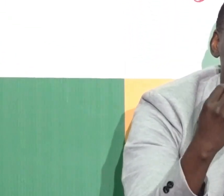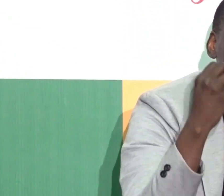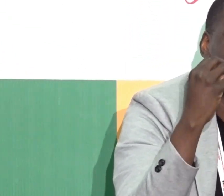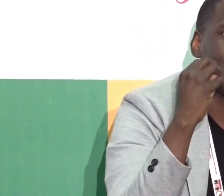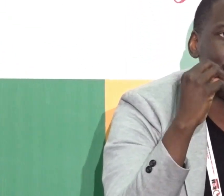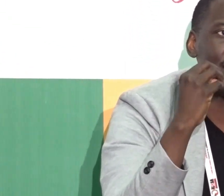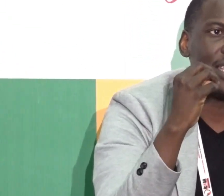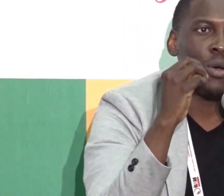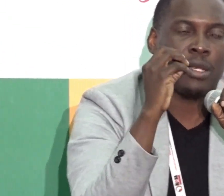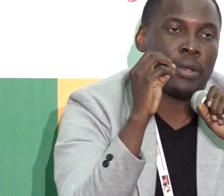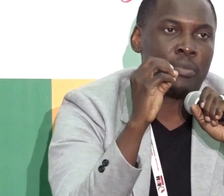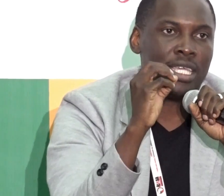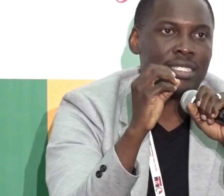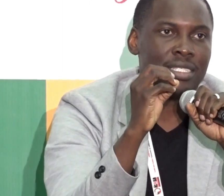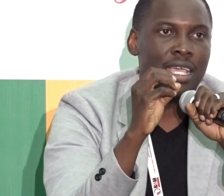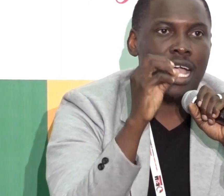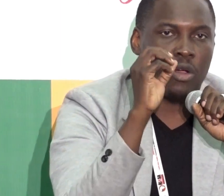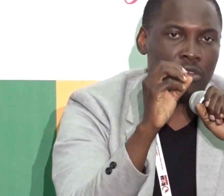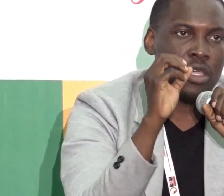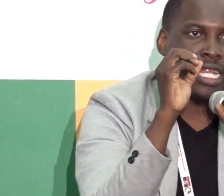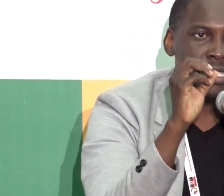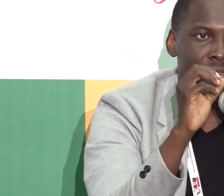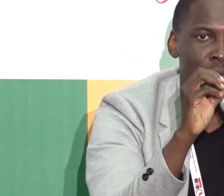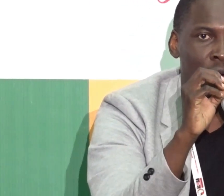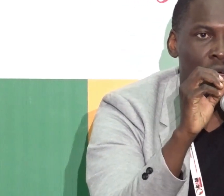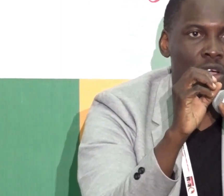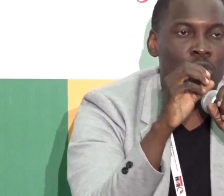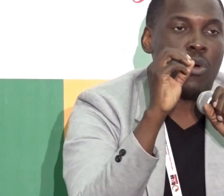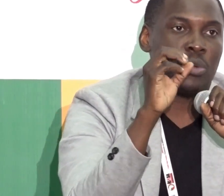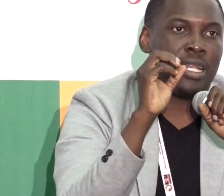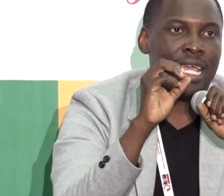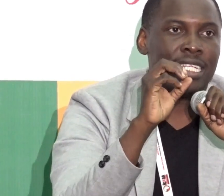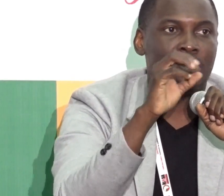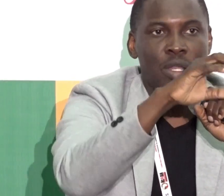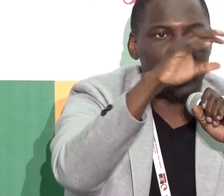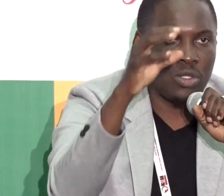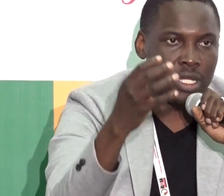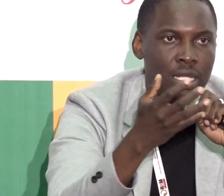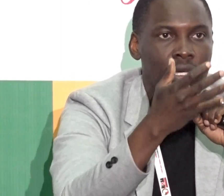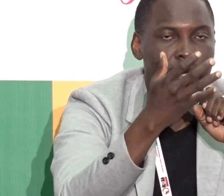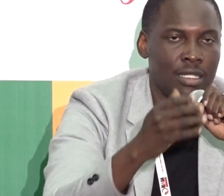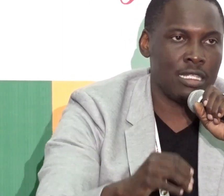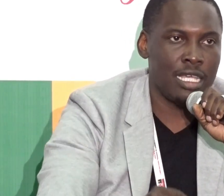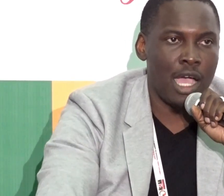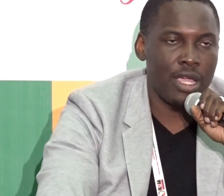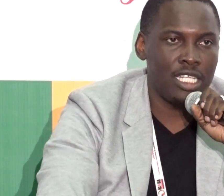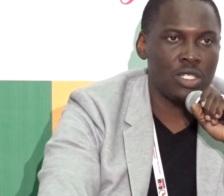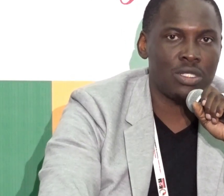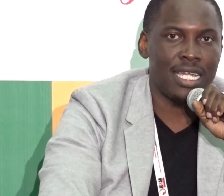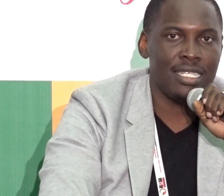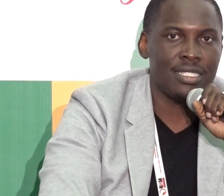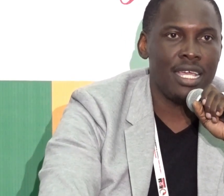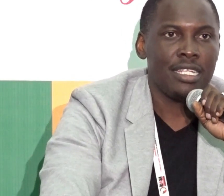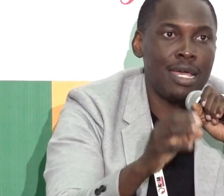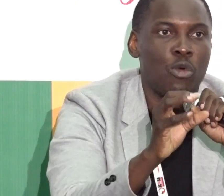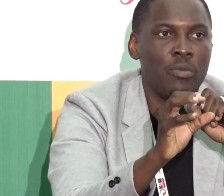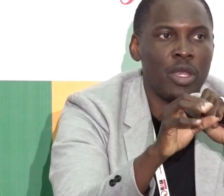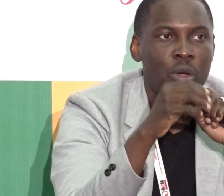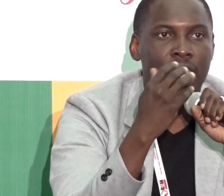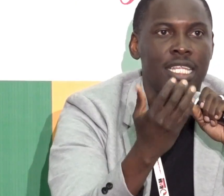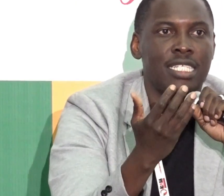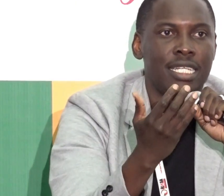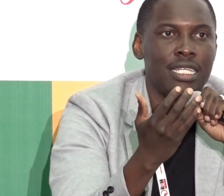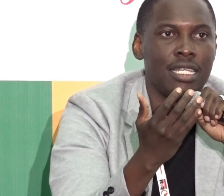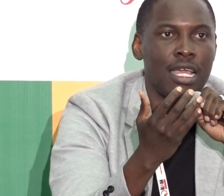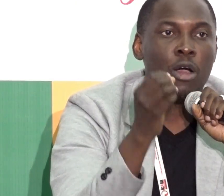pregnant women understand what PrEP is. I'll give you an example of what we learned when we were doing our initial studies. Some women